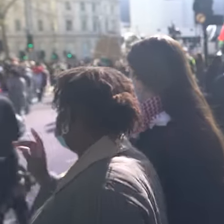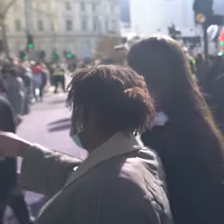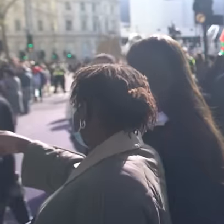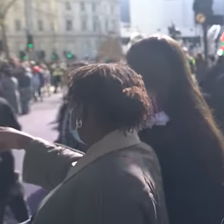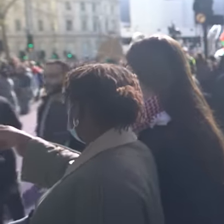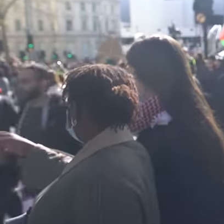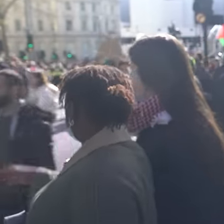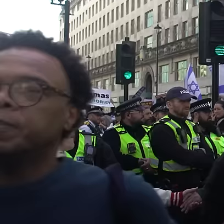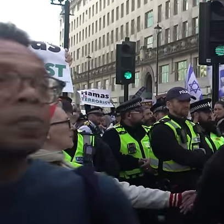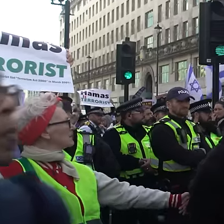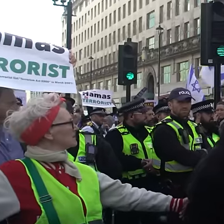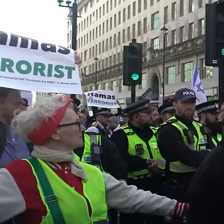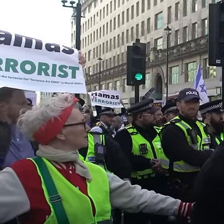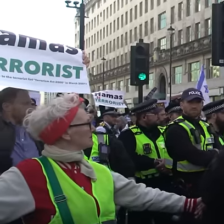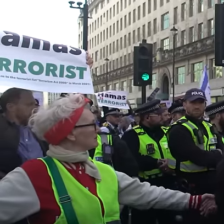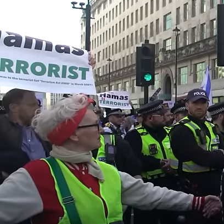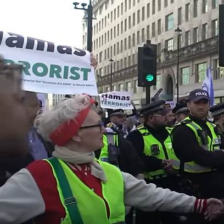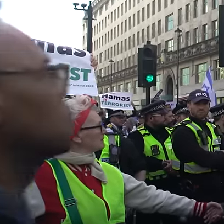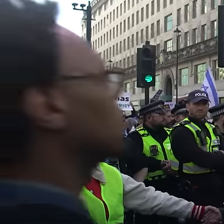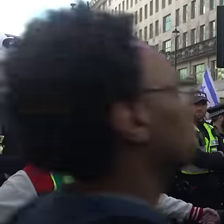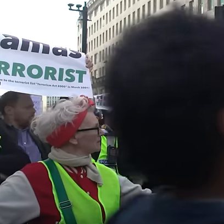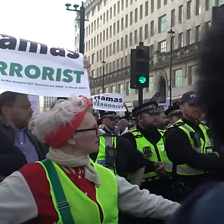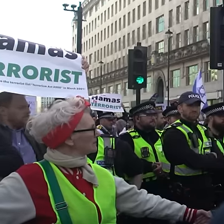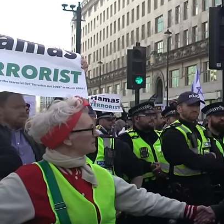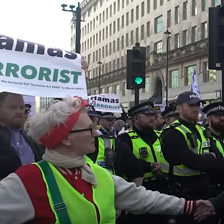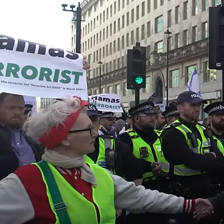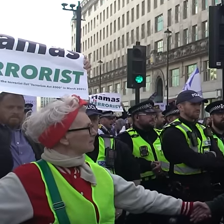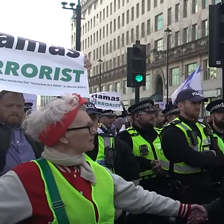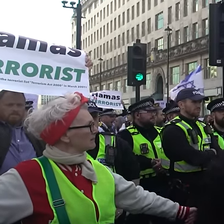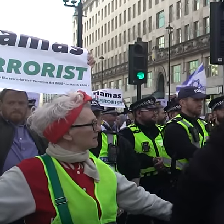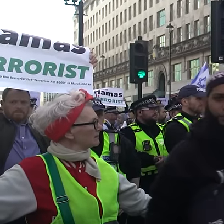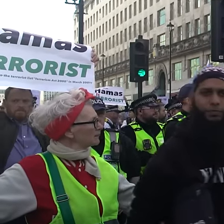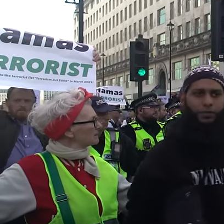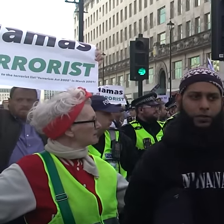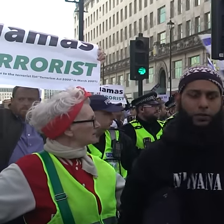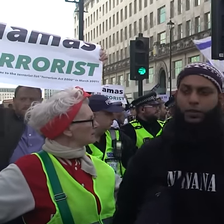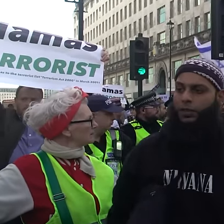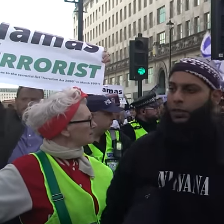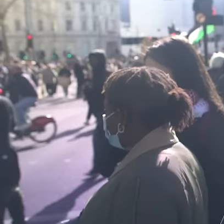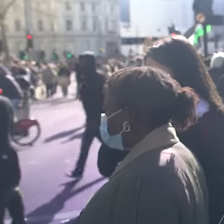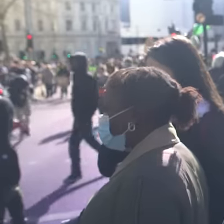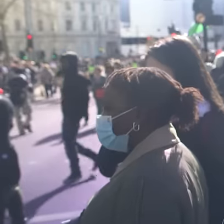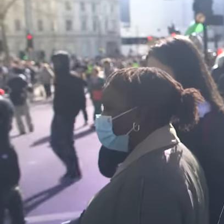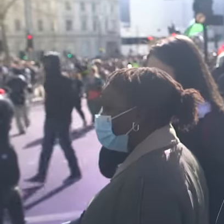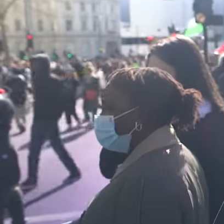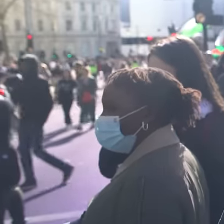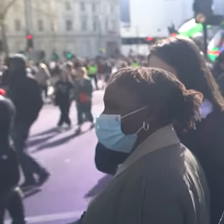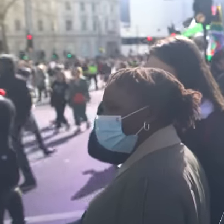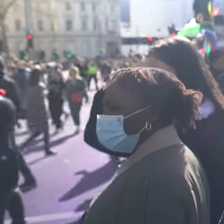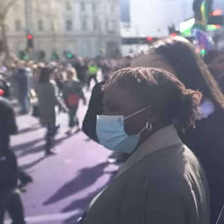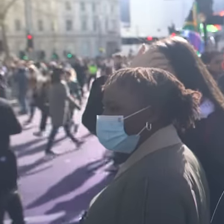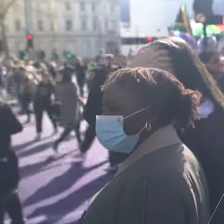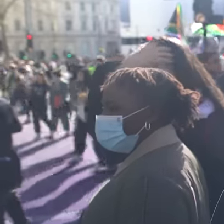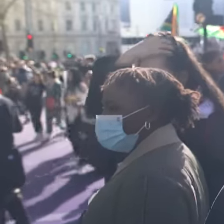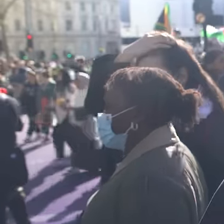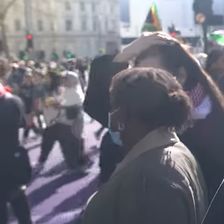Council protesters have come to one of our protests, and I think it's quite telling that there was about 20 of them, and it took them 6 months to be able to organize